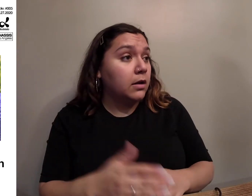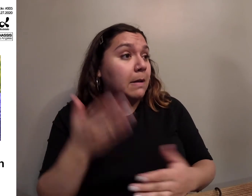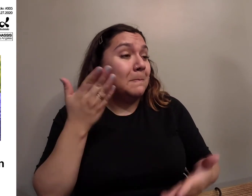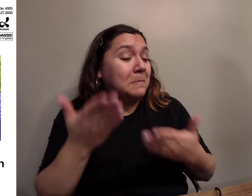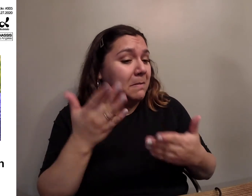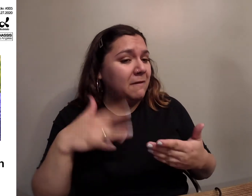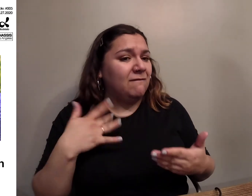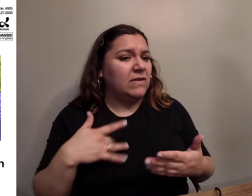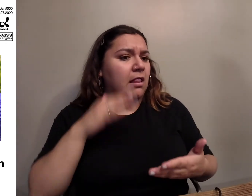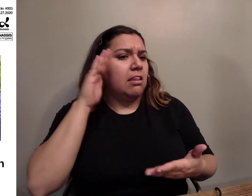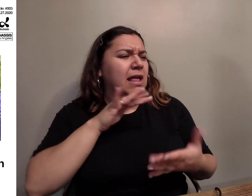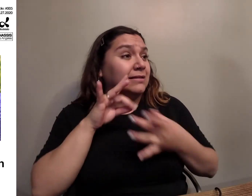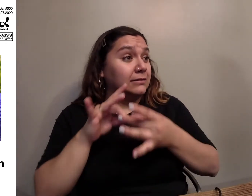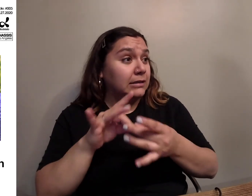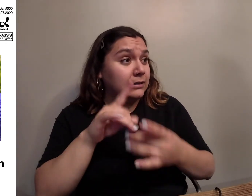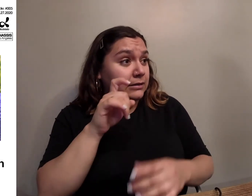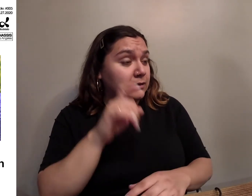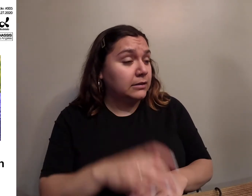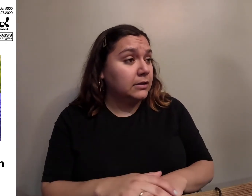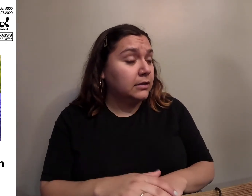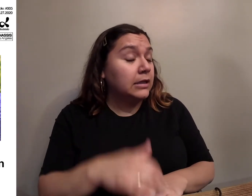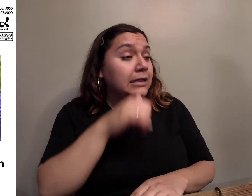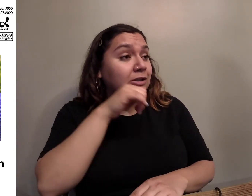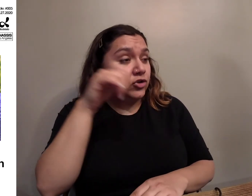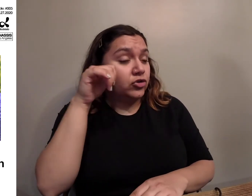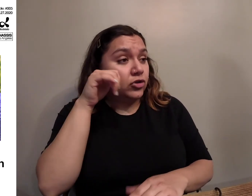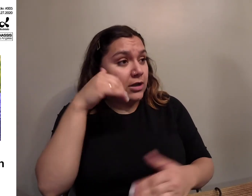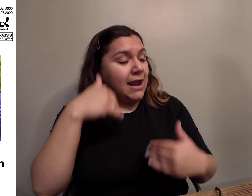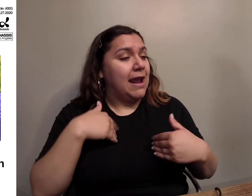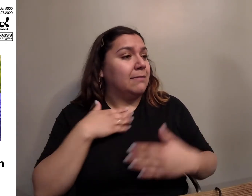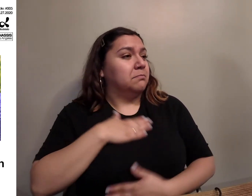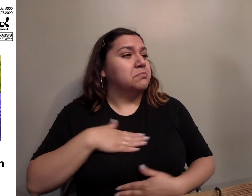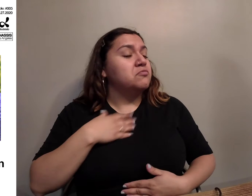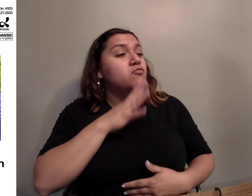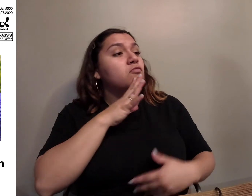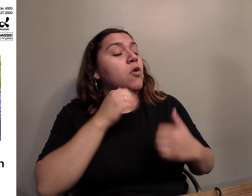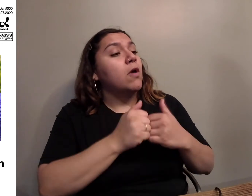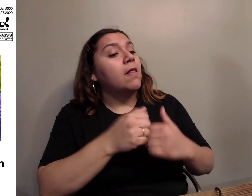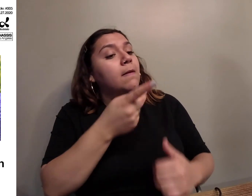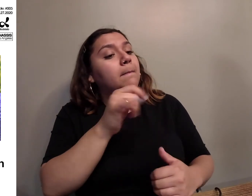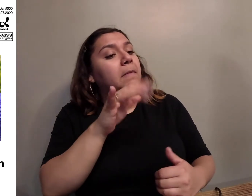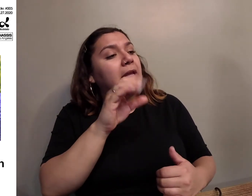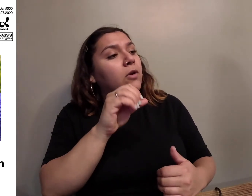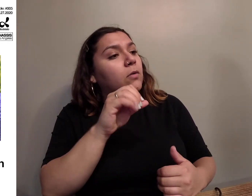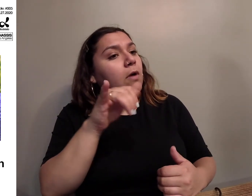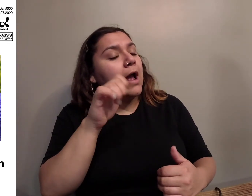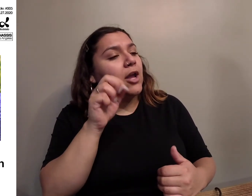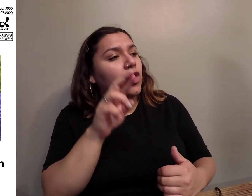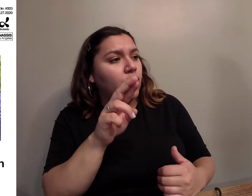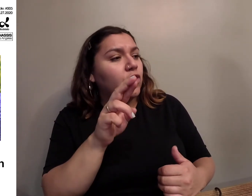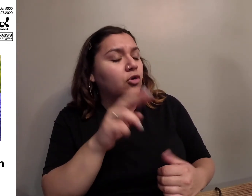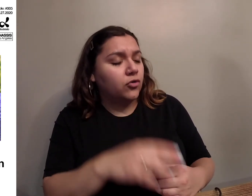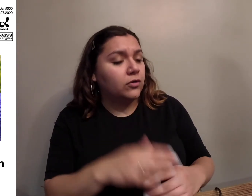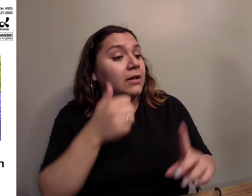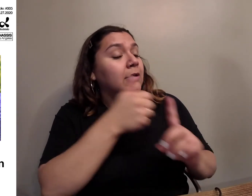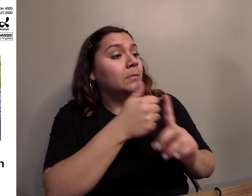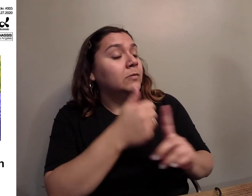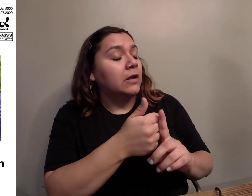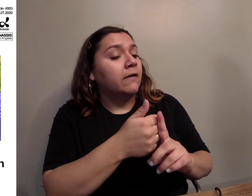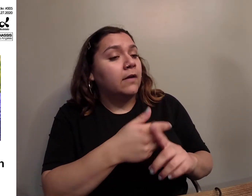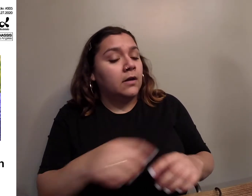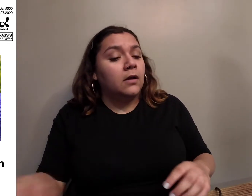maybe less connected. Yesterday I had the pleasure of speaking with Pico Iyer, and he